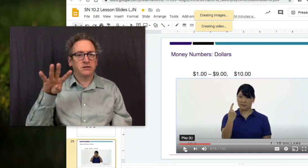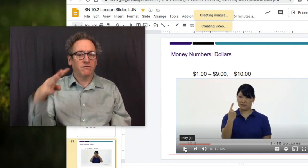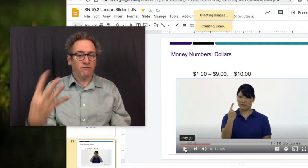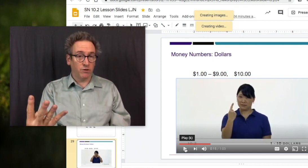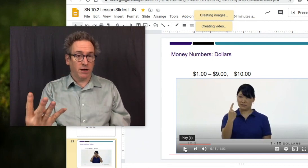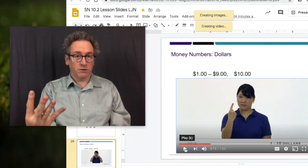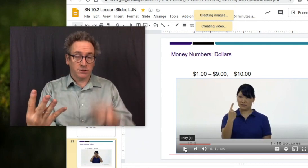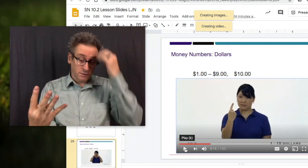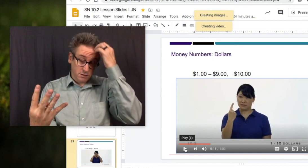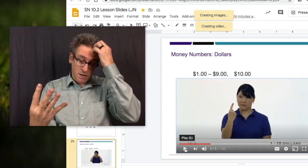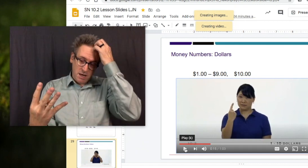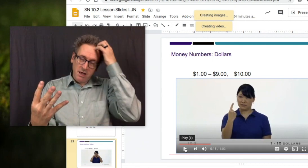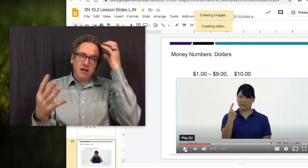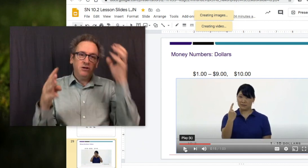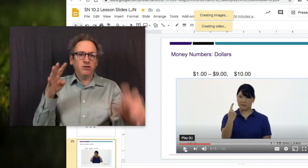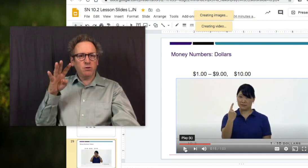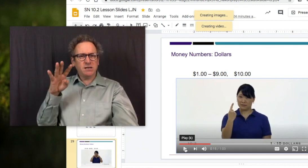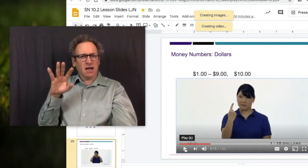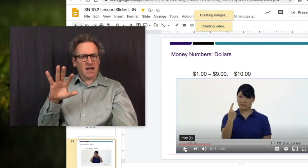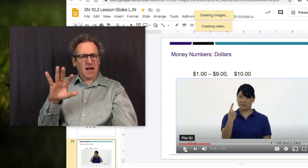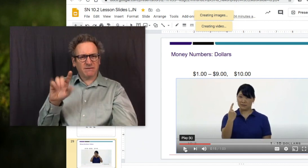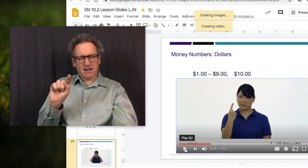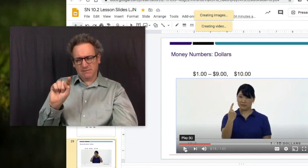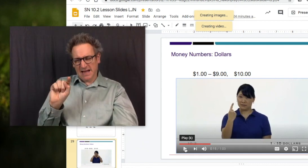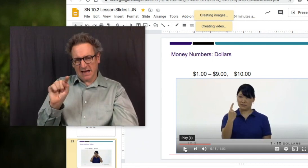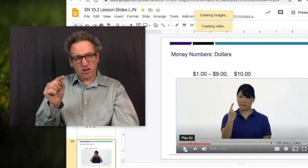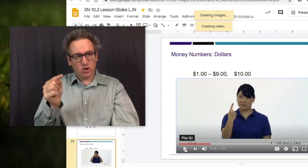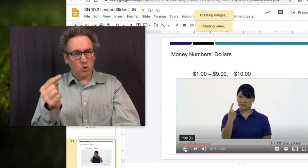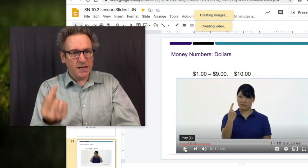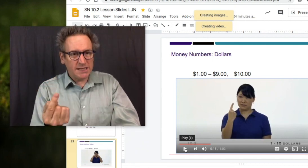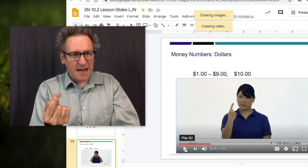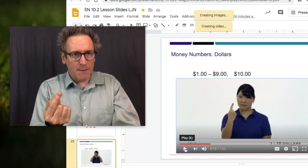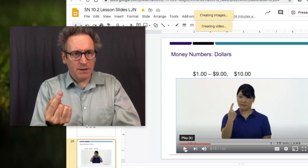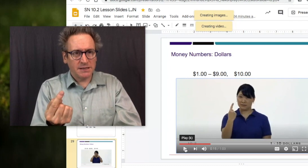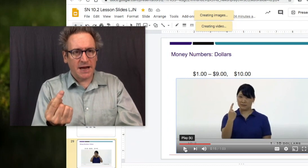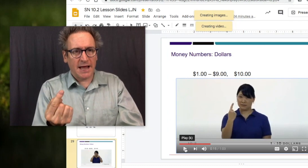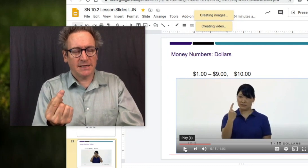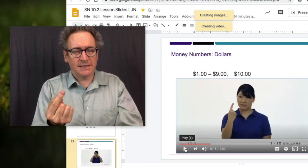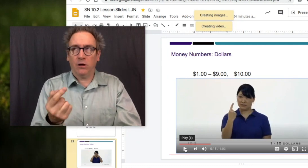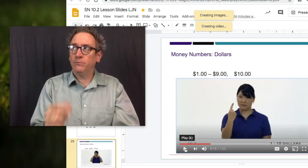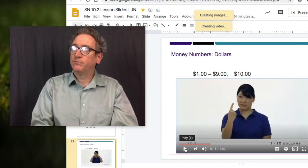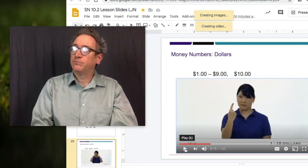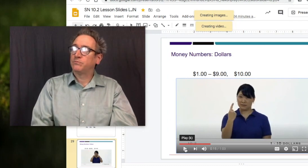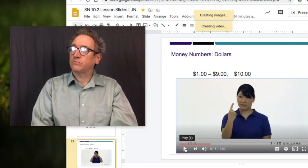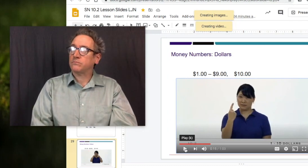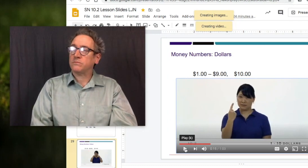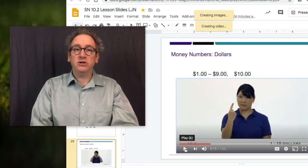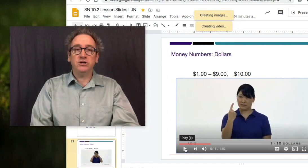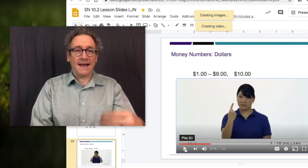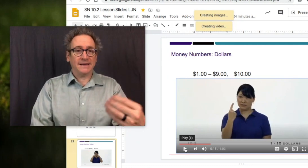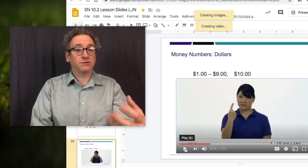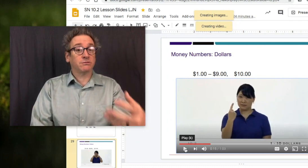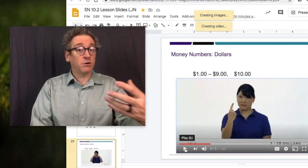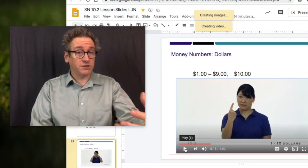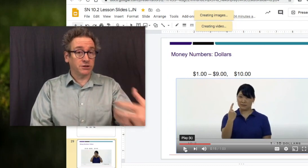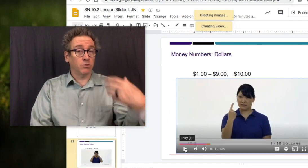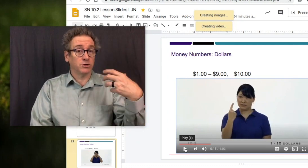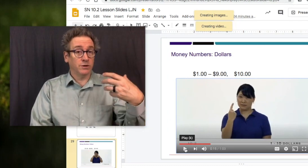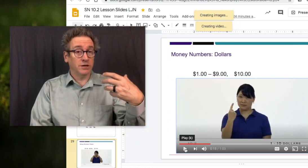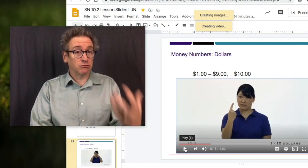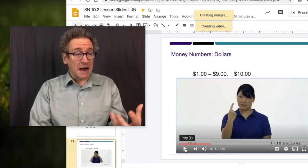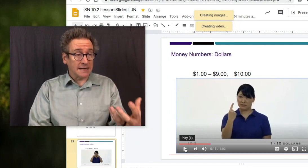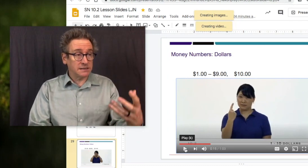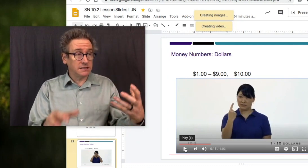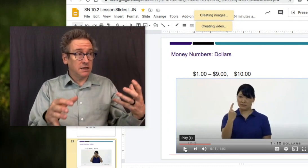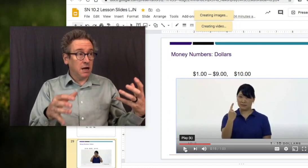$3, $4. You'll notice a lot of times that twist happens in ASL to answer a question or